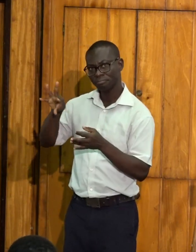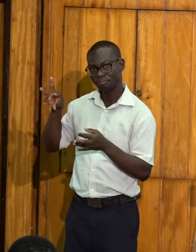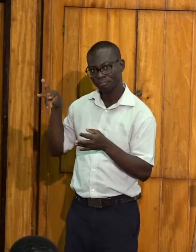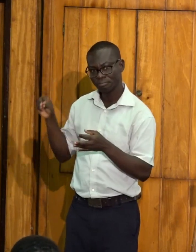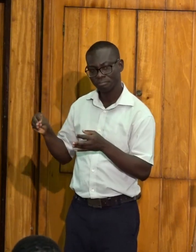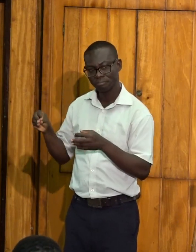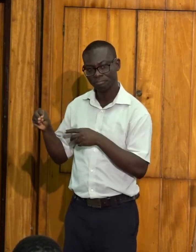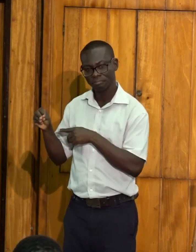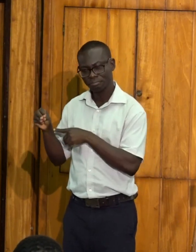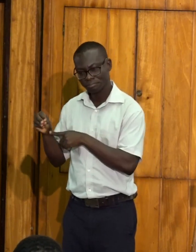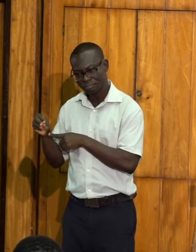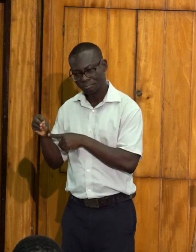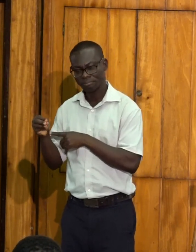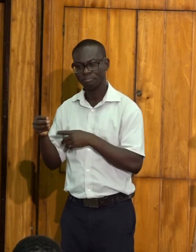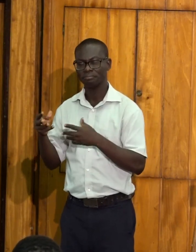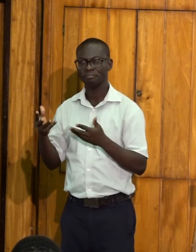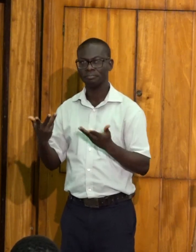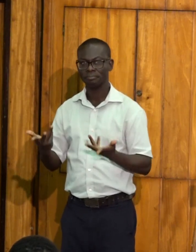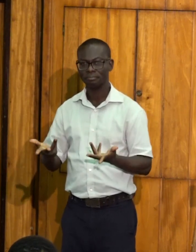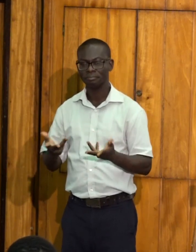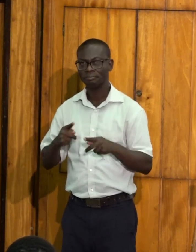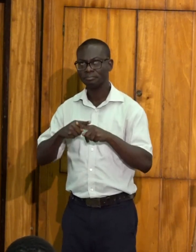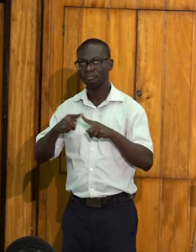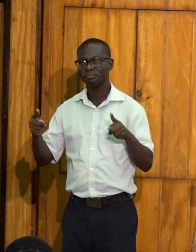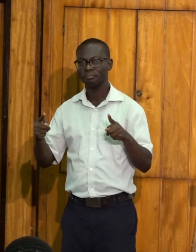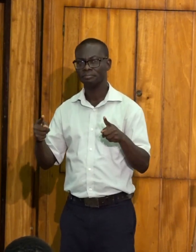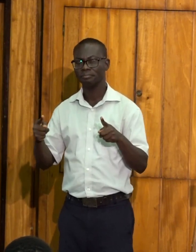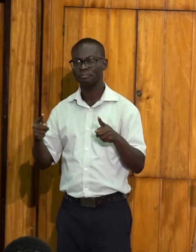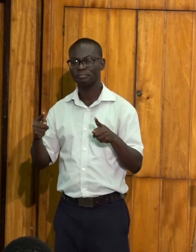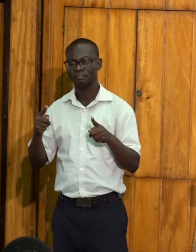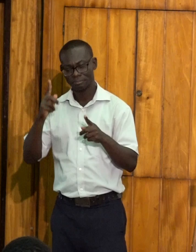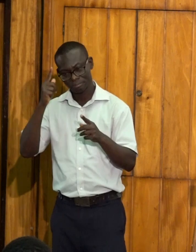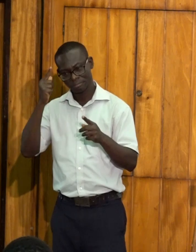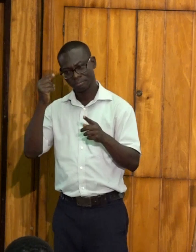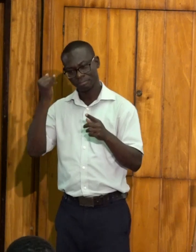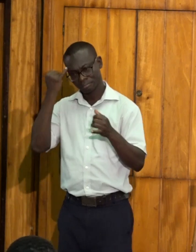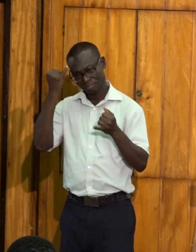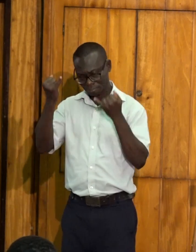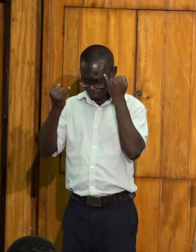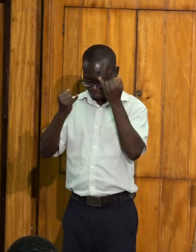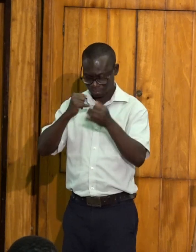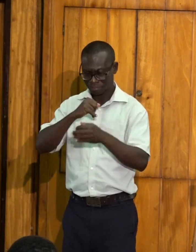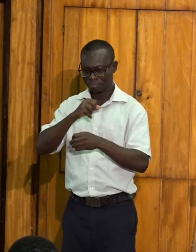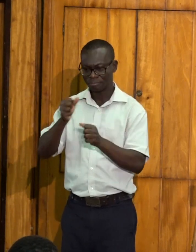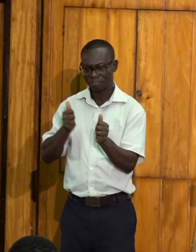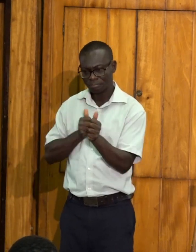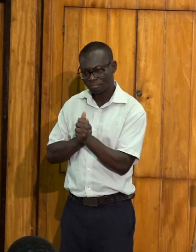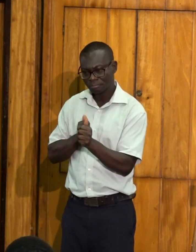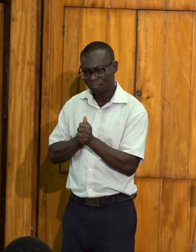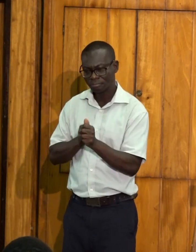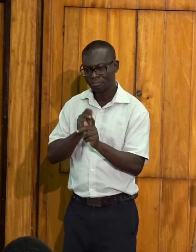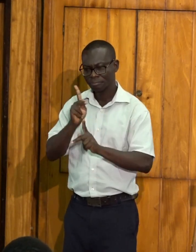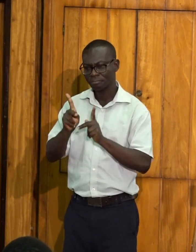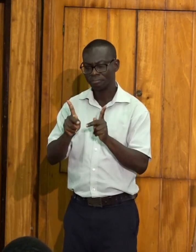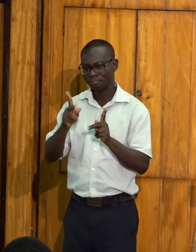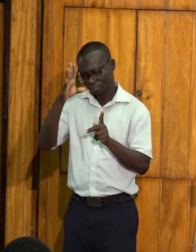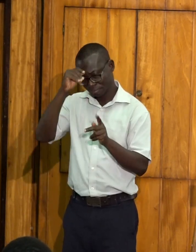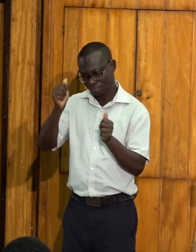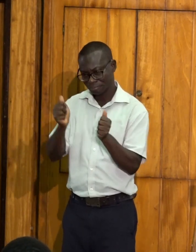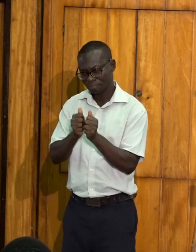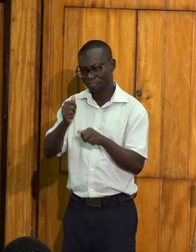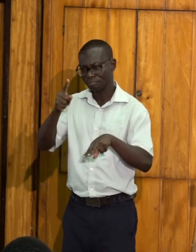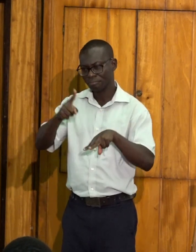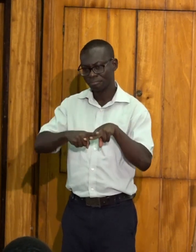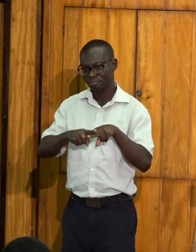Impilo that is being rolled out into AI. But the idea behind that is that men living with HIV are trained to support